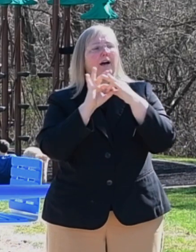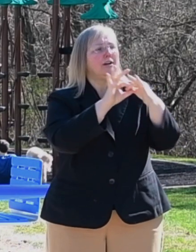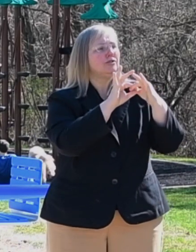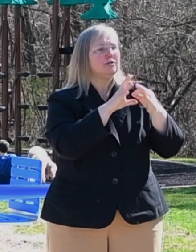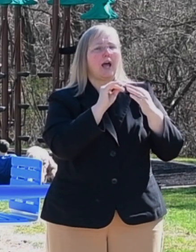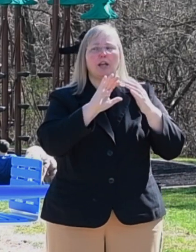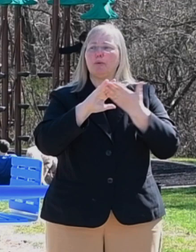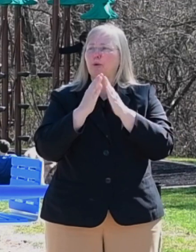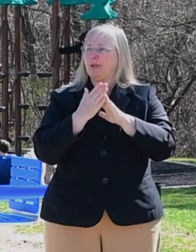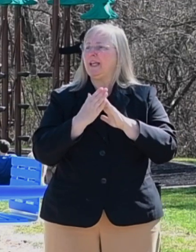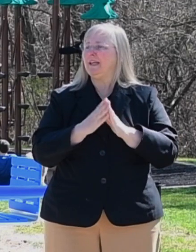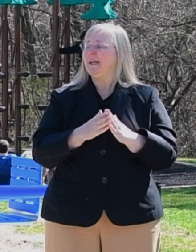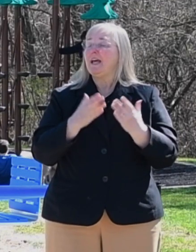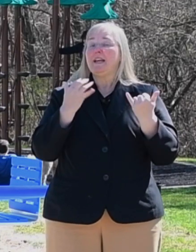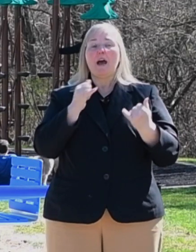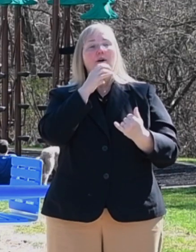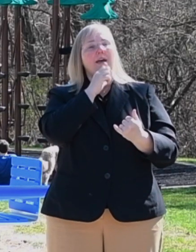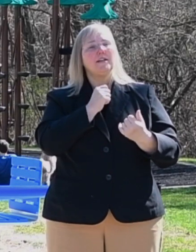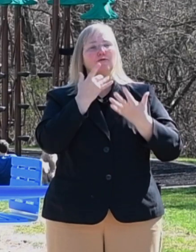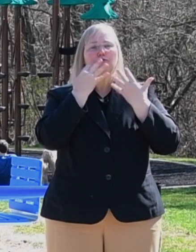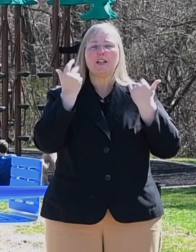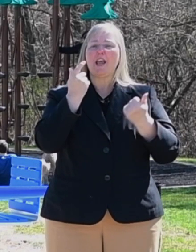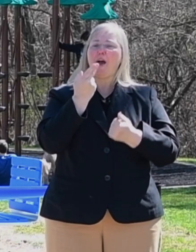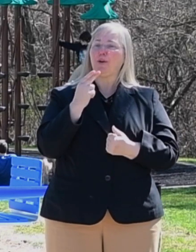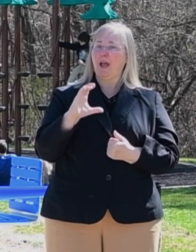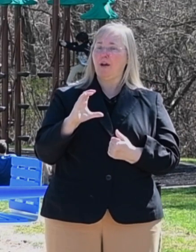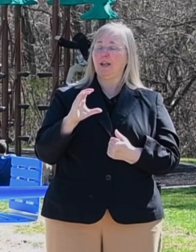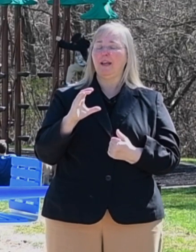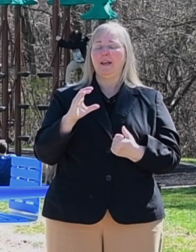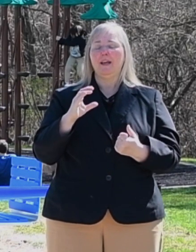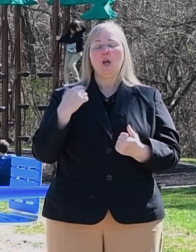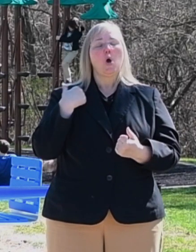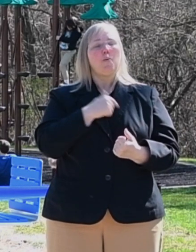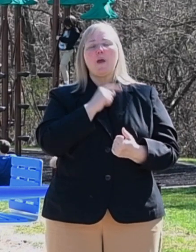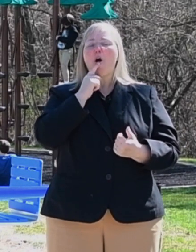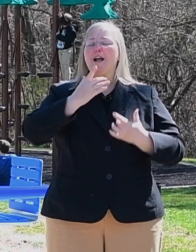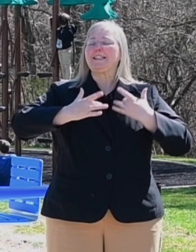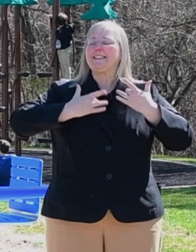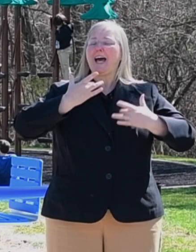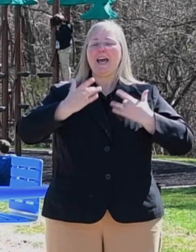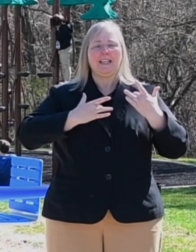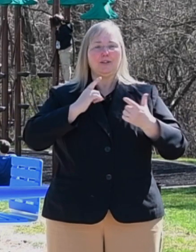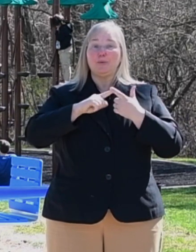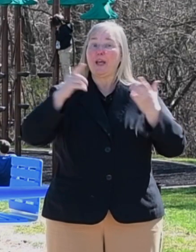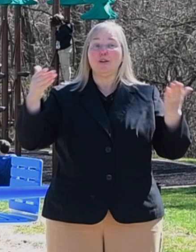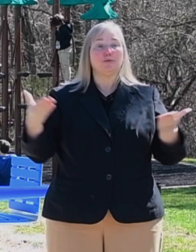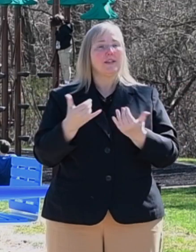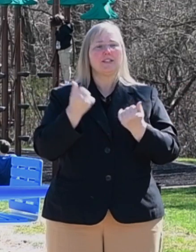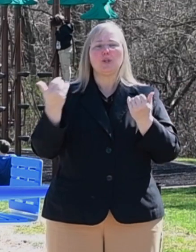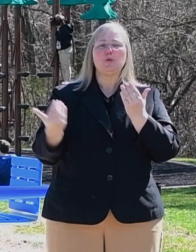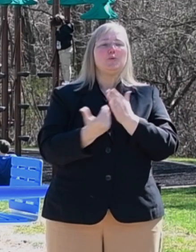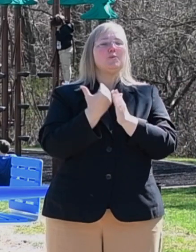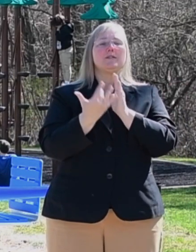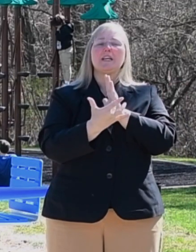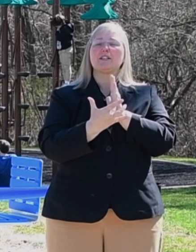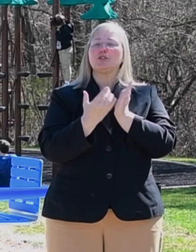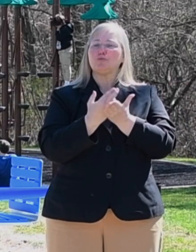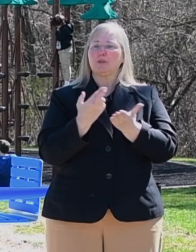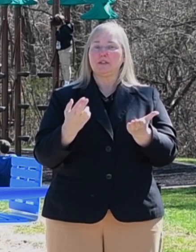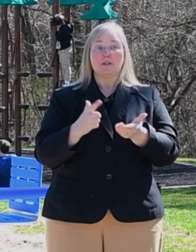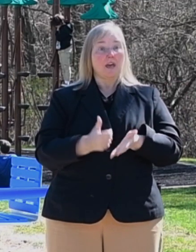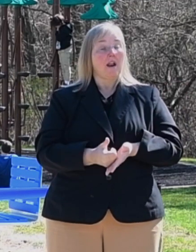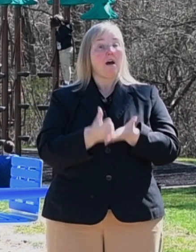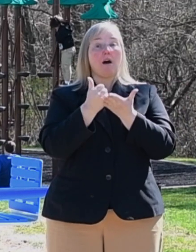And now, age-friendly Howard County, we are excited to introduce this new technology resource to